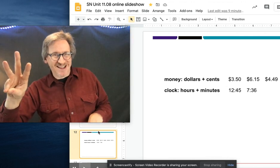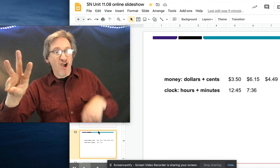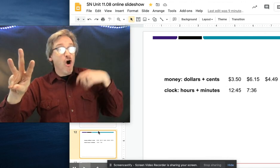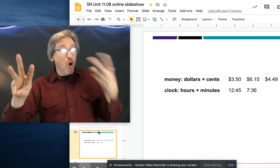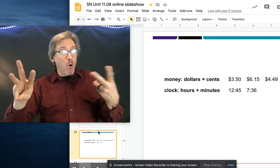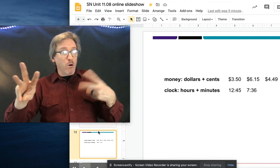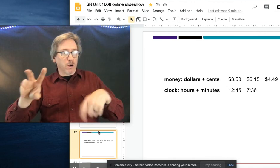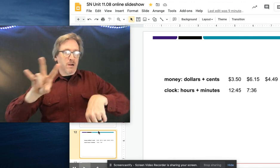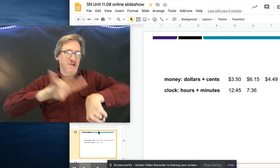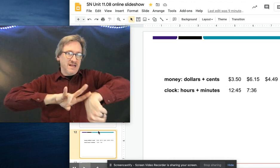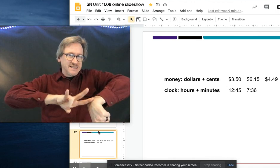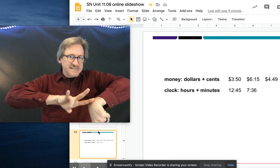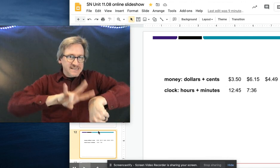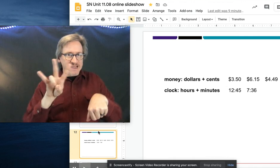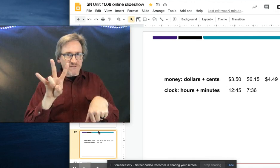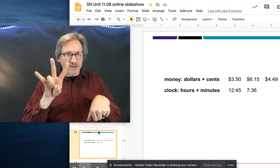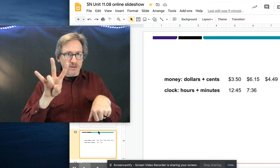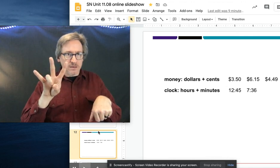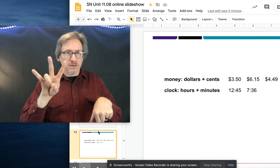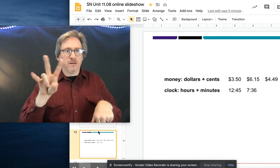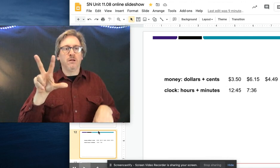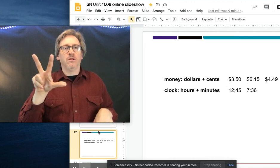7:36 or